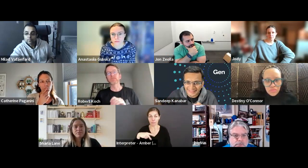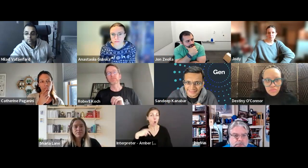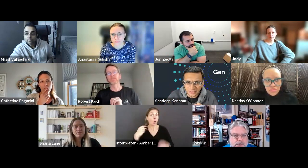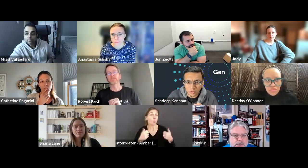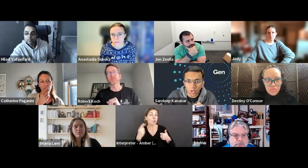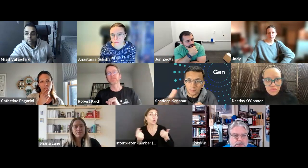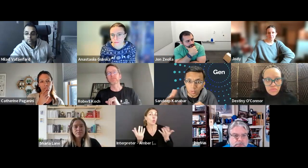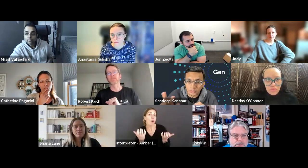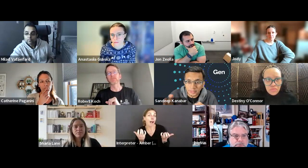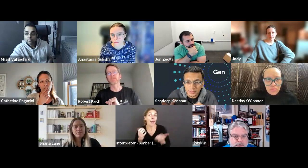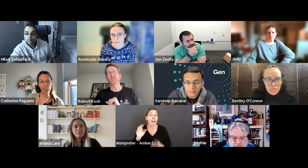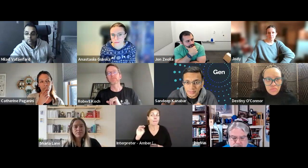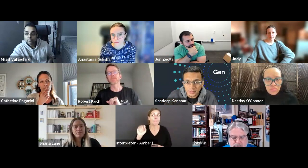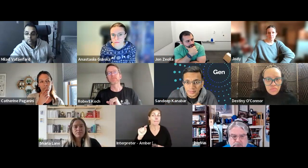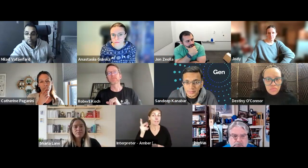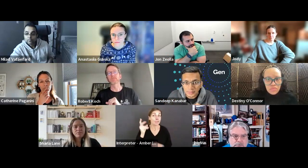or mentees or both?